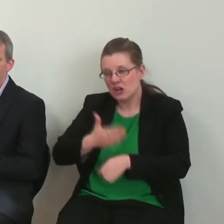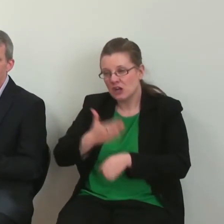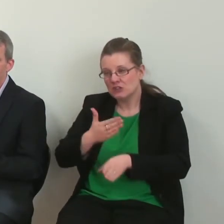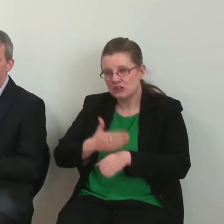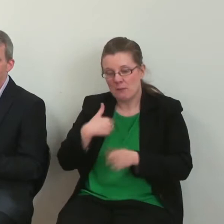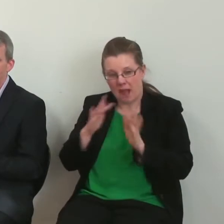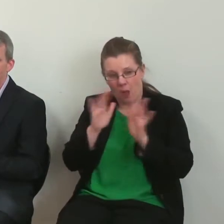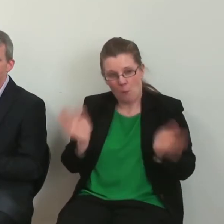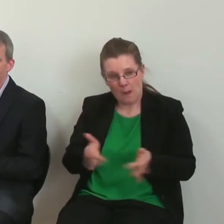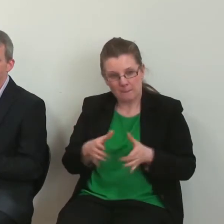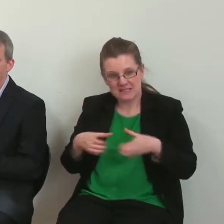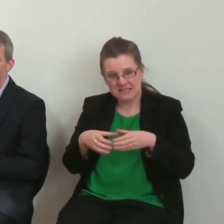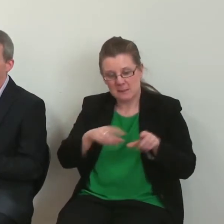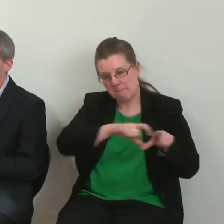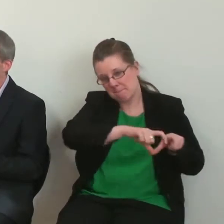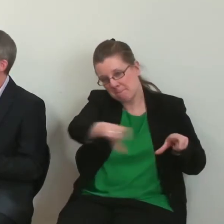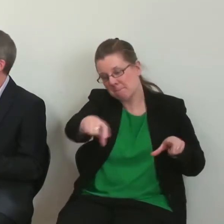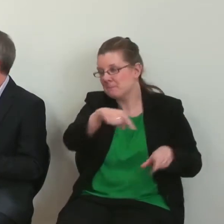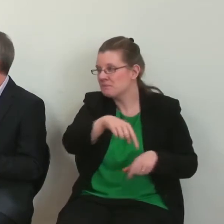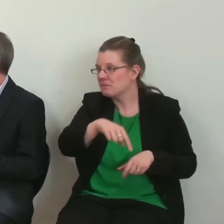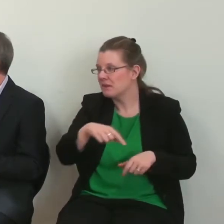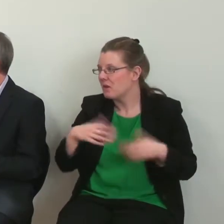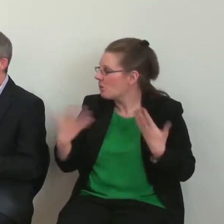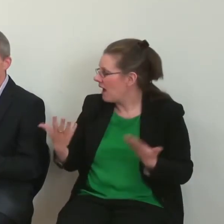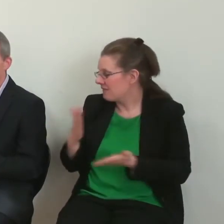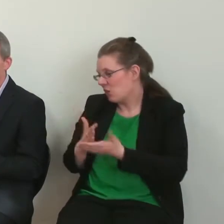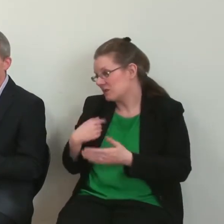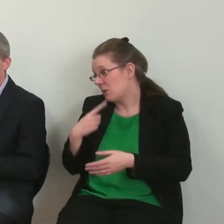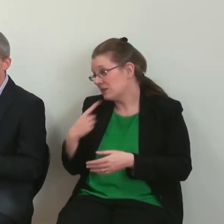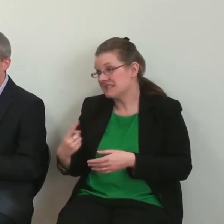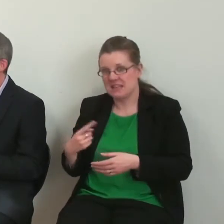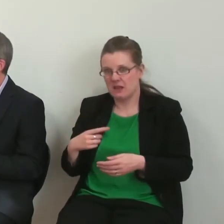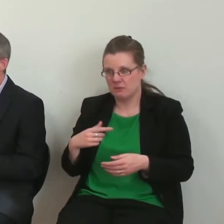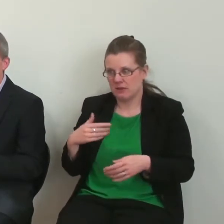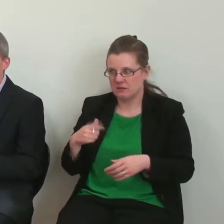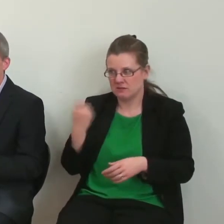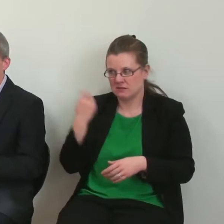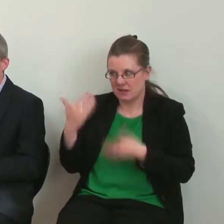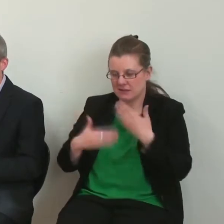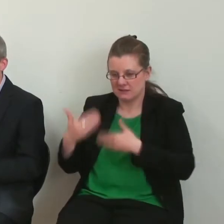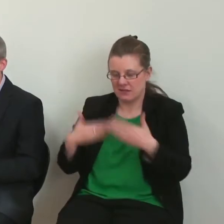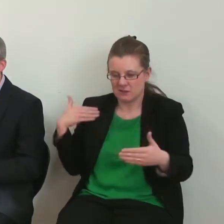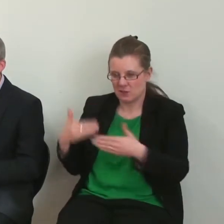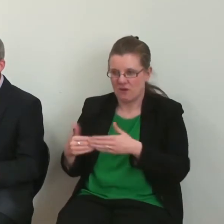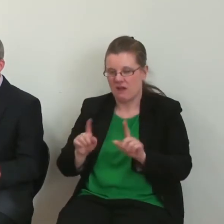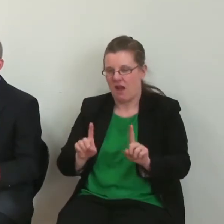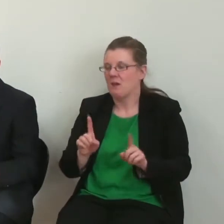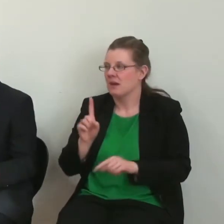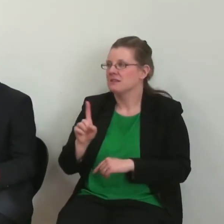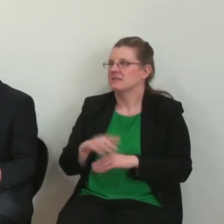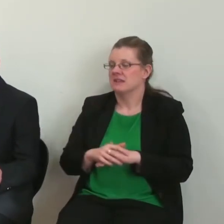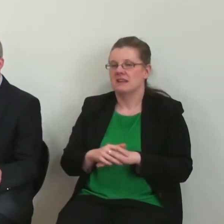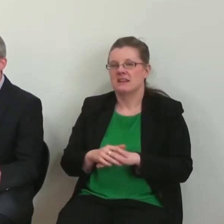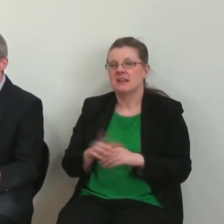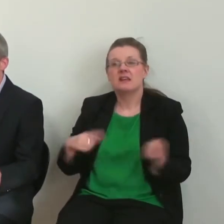our web team and by, I would say that, of course, because it's all gone pretty well so far, so I hope that's not the kiss of death on this. But